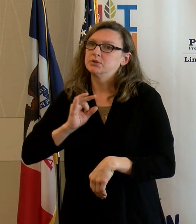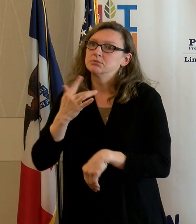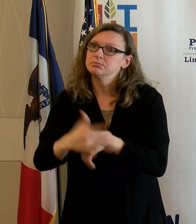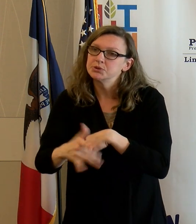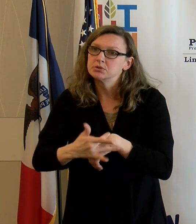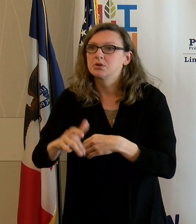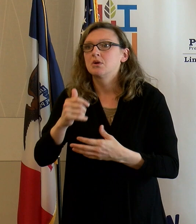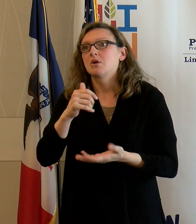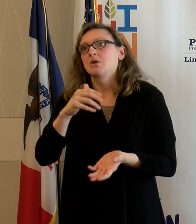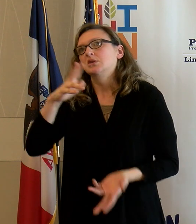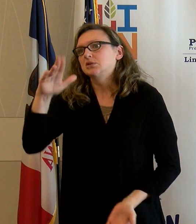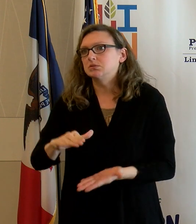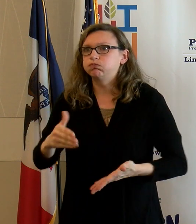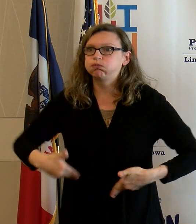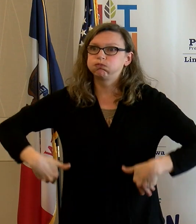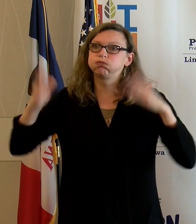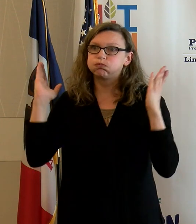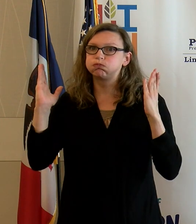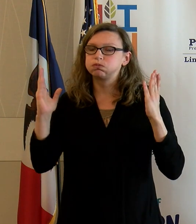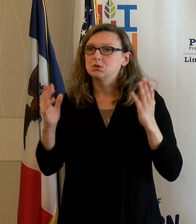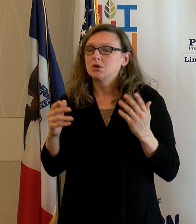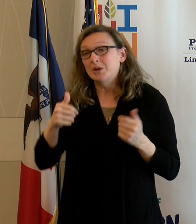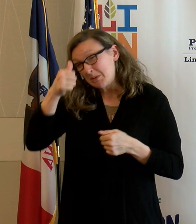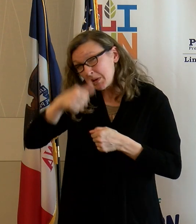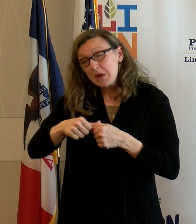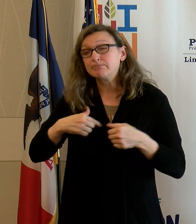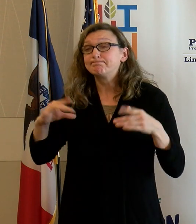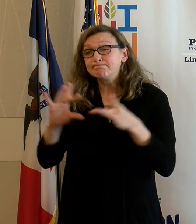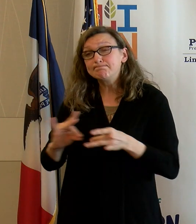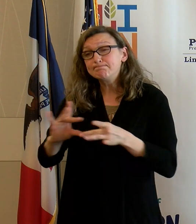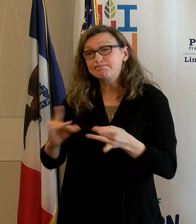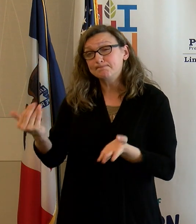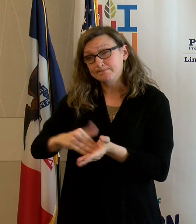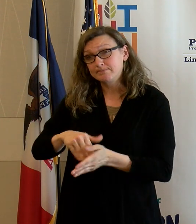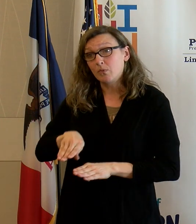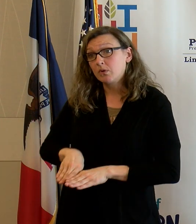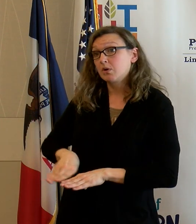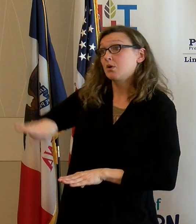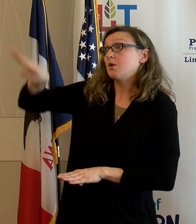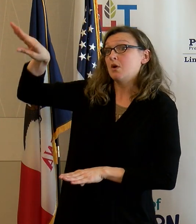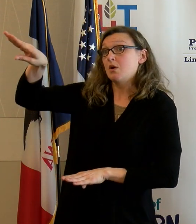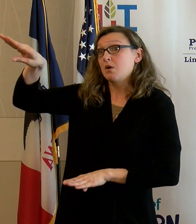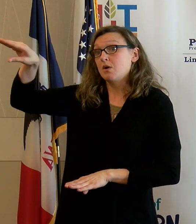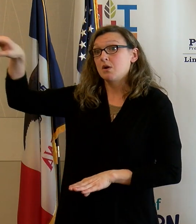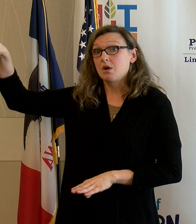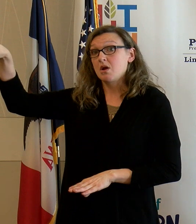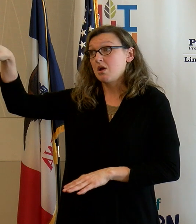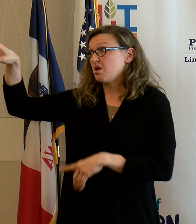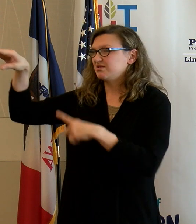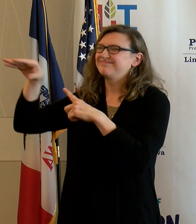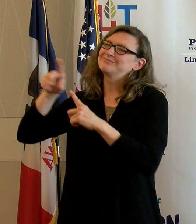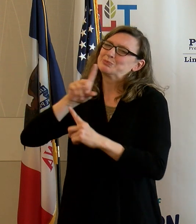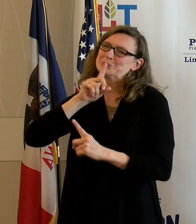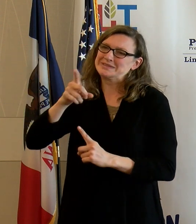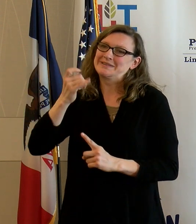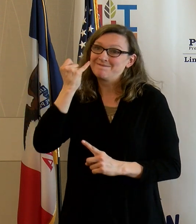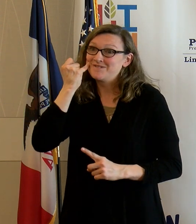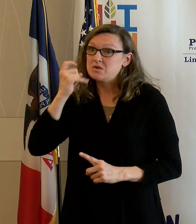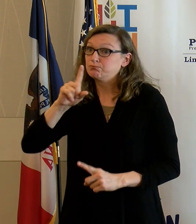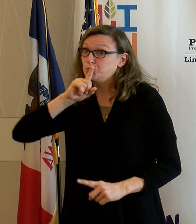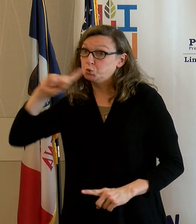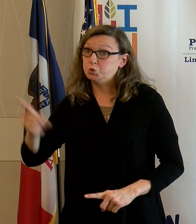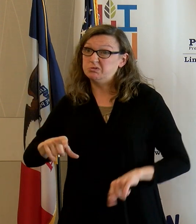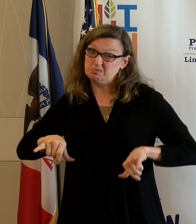curve, obviously, is to have a shelter-in-place order. In this case, it would need to be issued by the governor